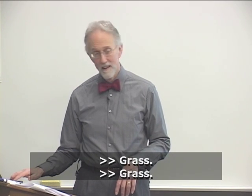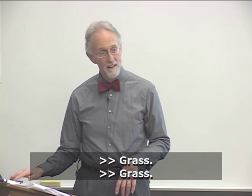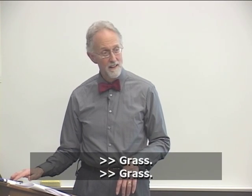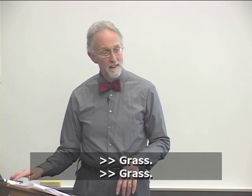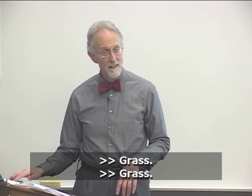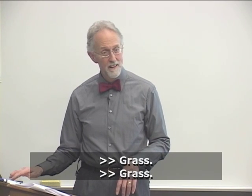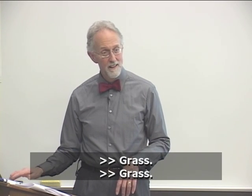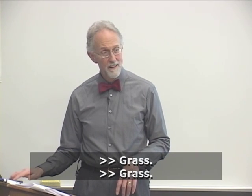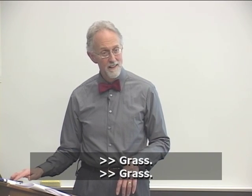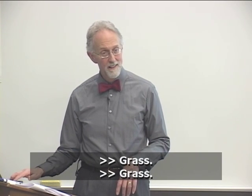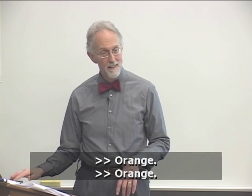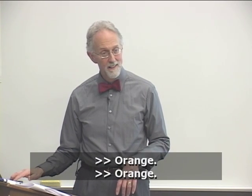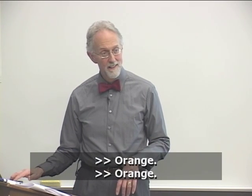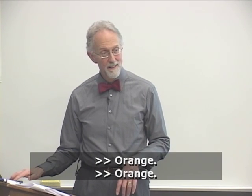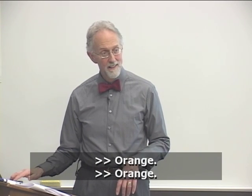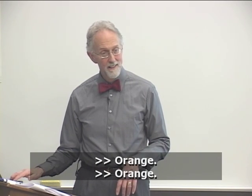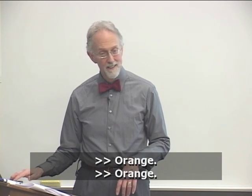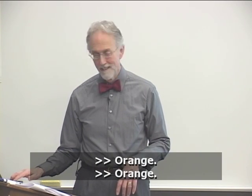Grass. Orange.